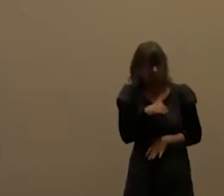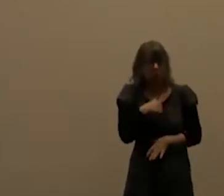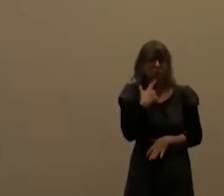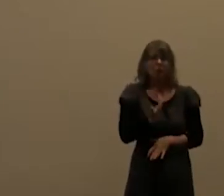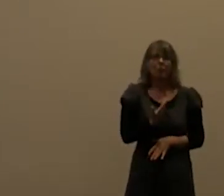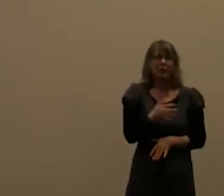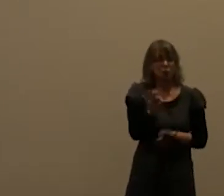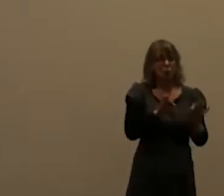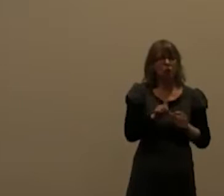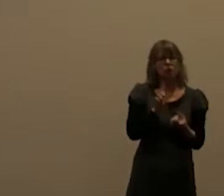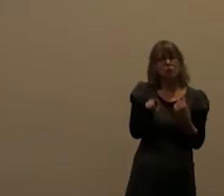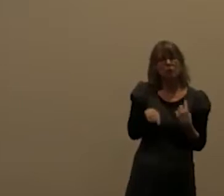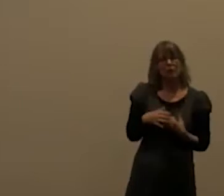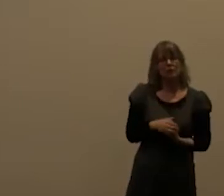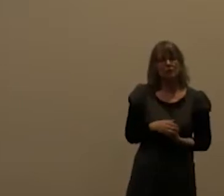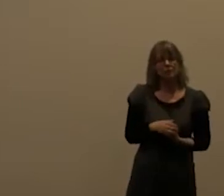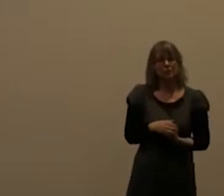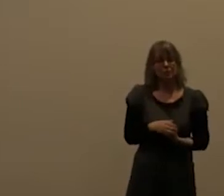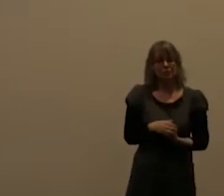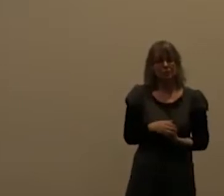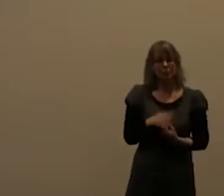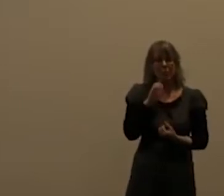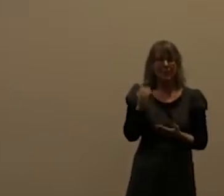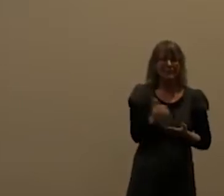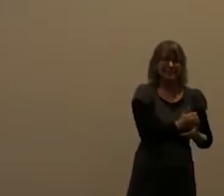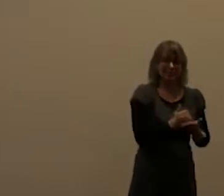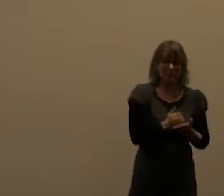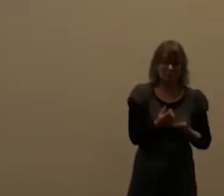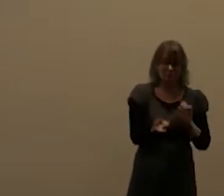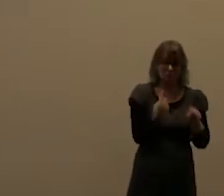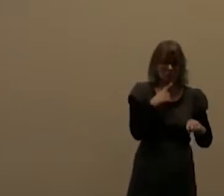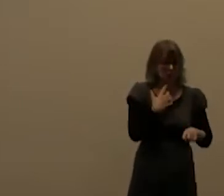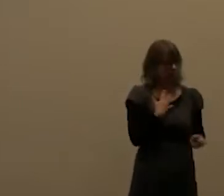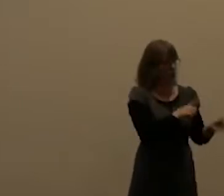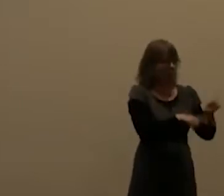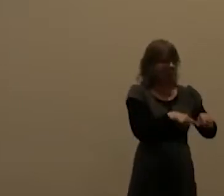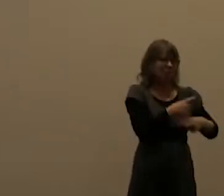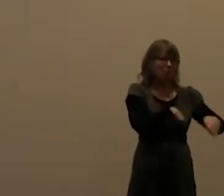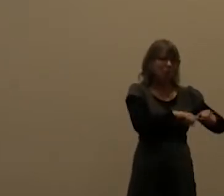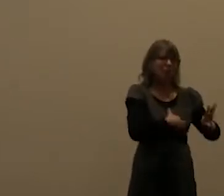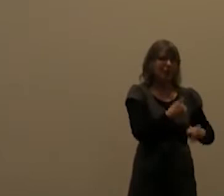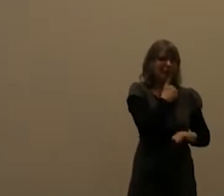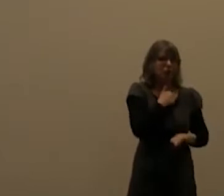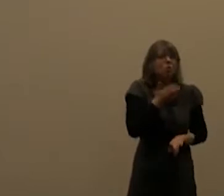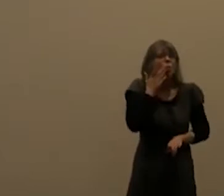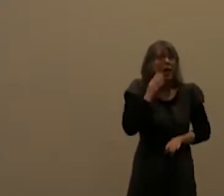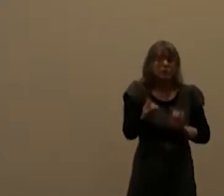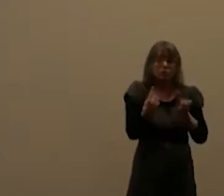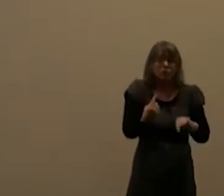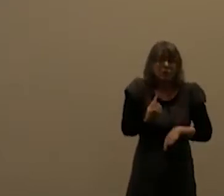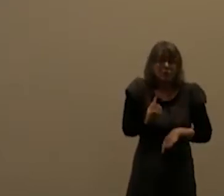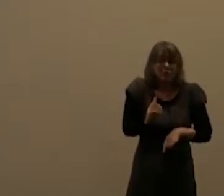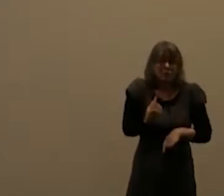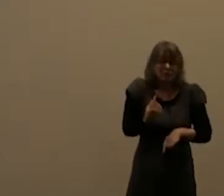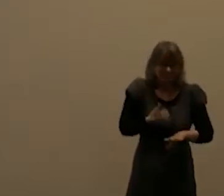And what it's doing is it's saving those responses to a variable that we can then use. And what's cool is once you have those responses